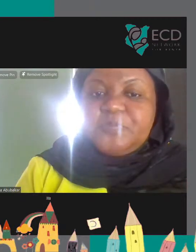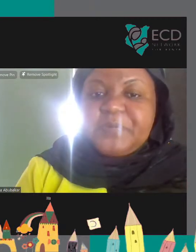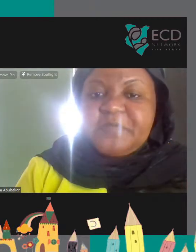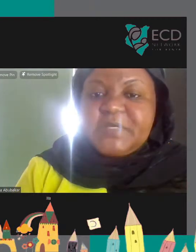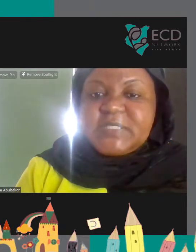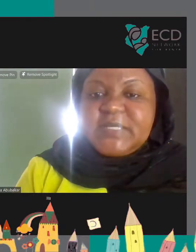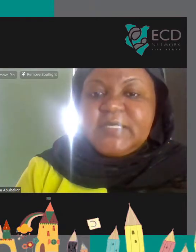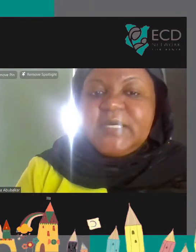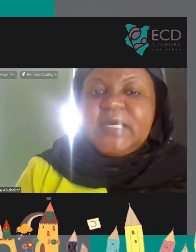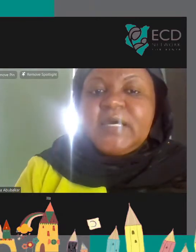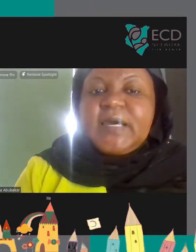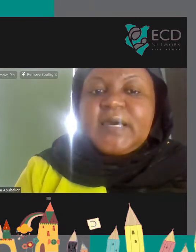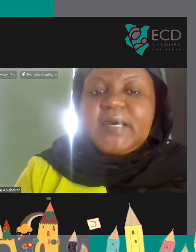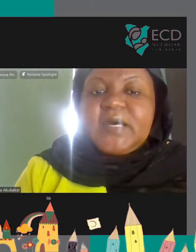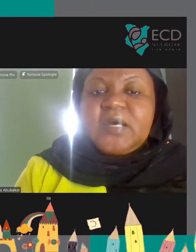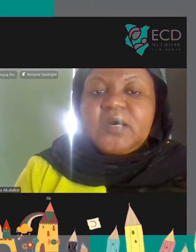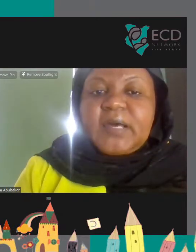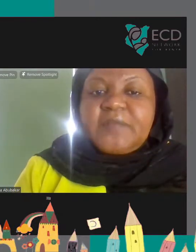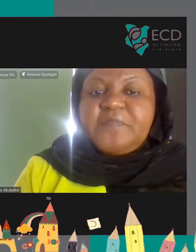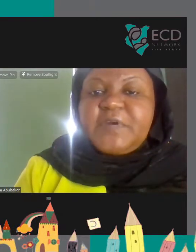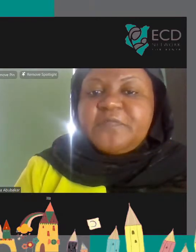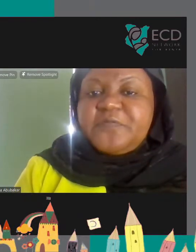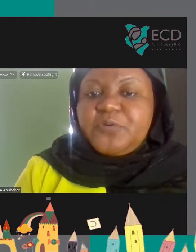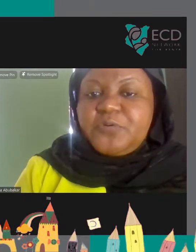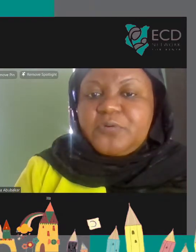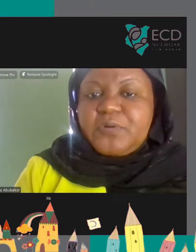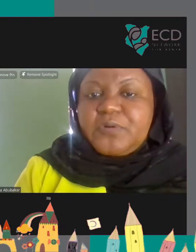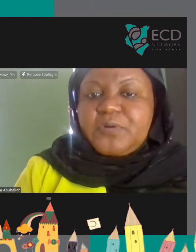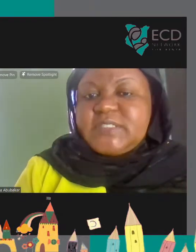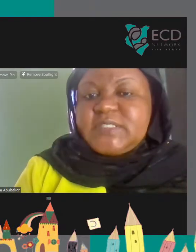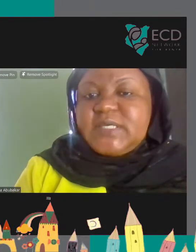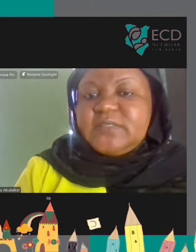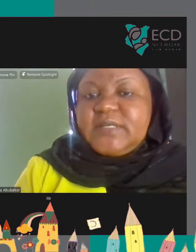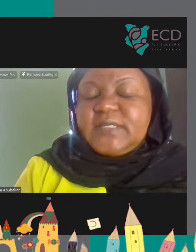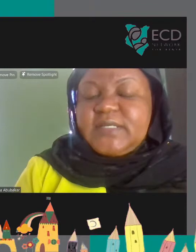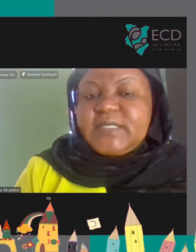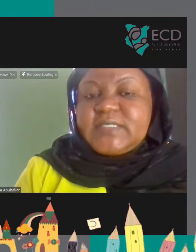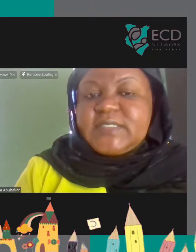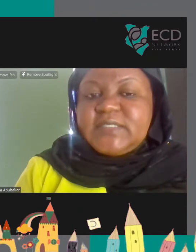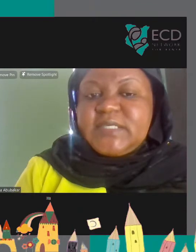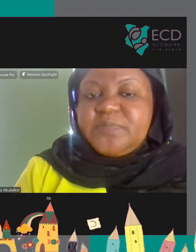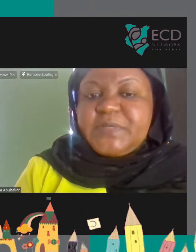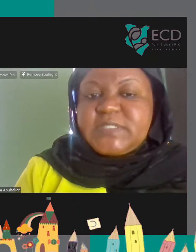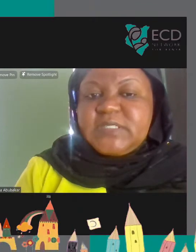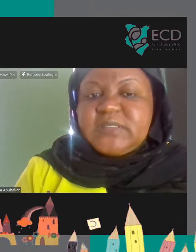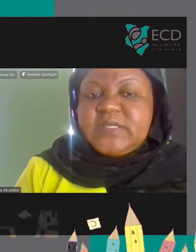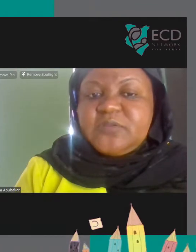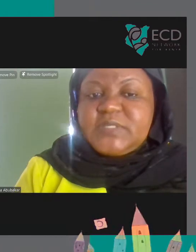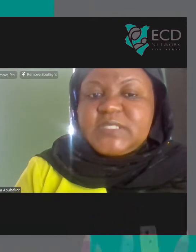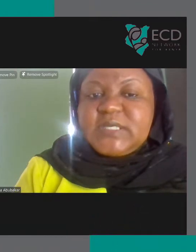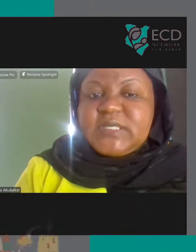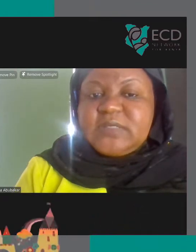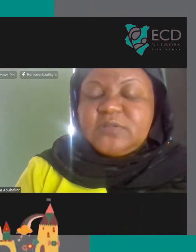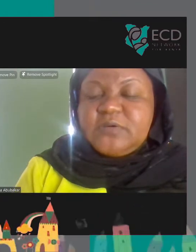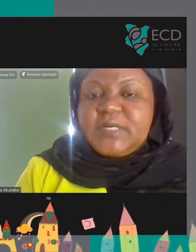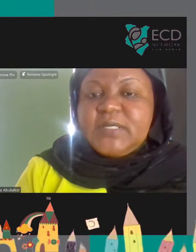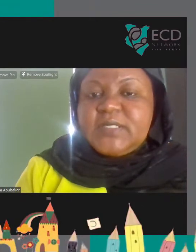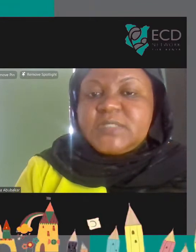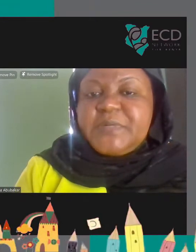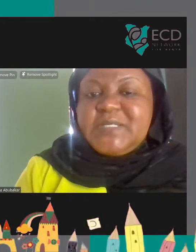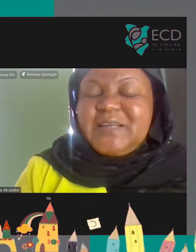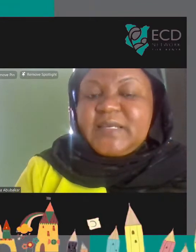compared to previously. And very few actually said, less than 10%, that they